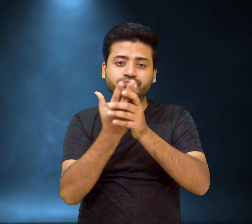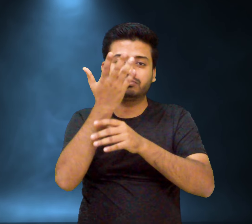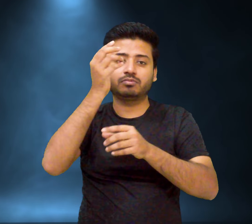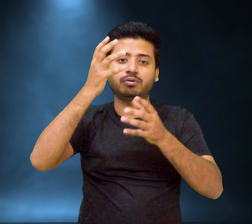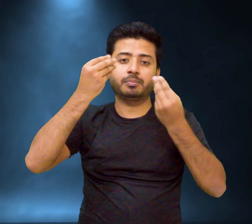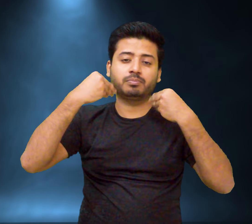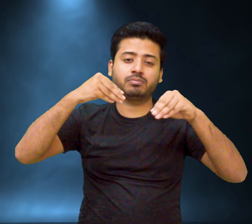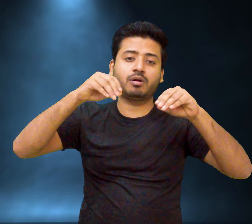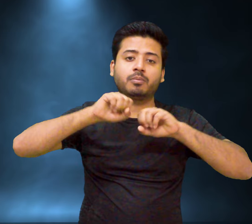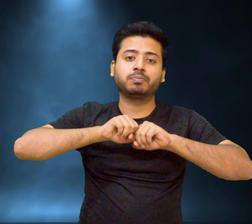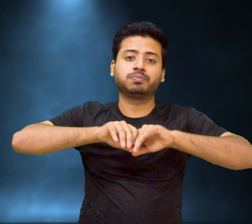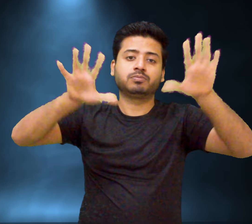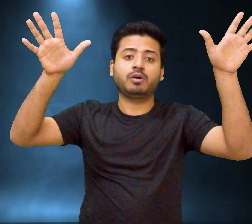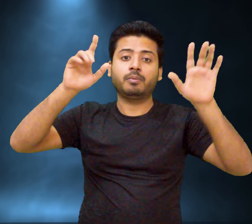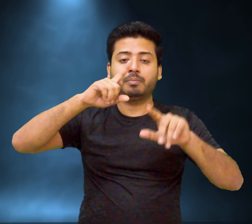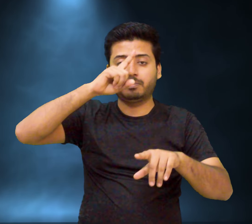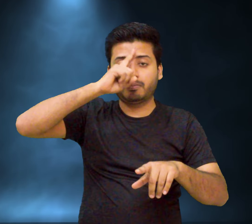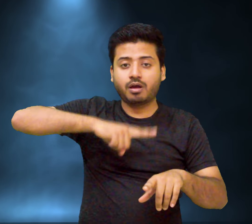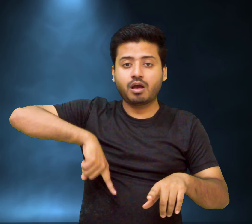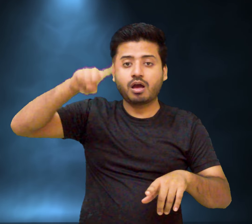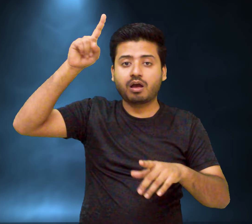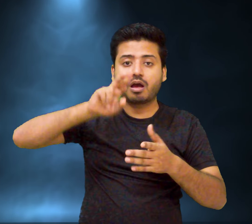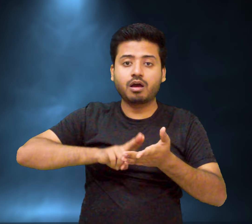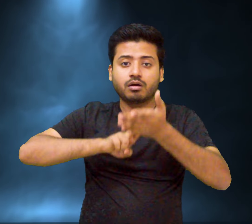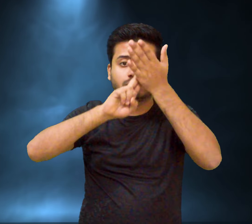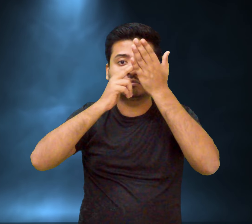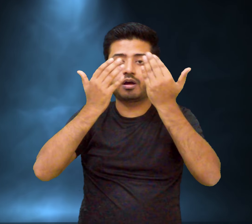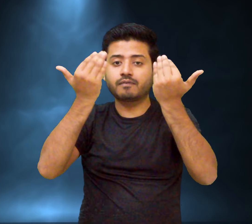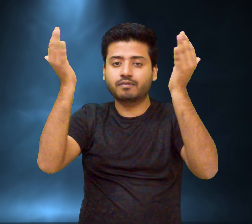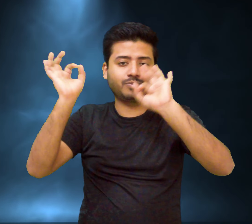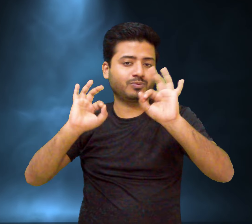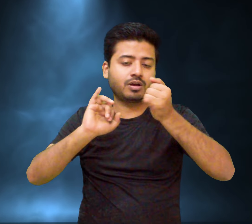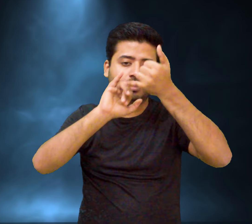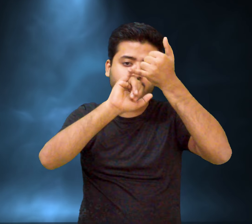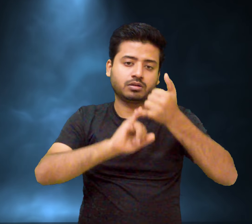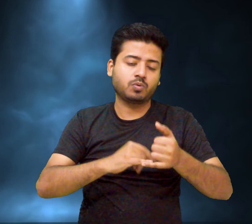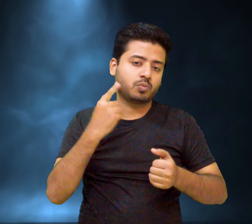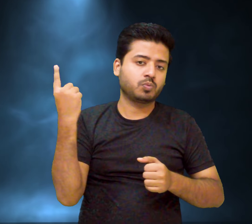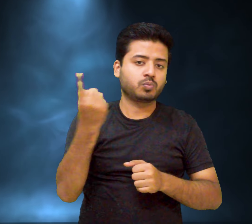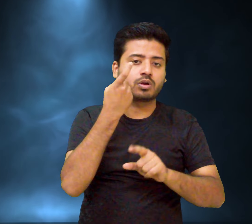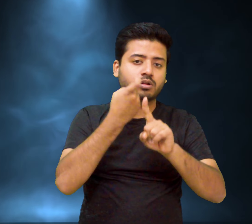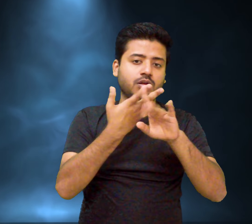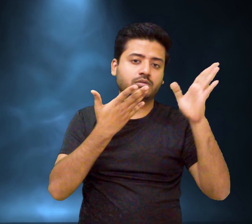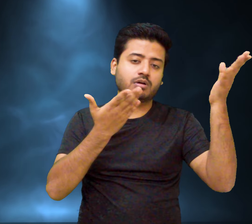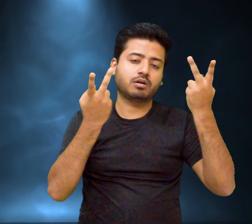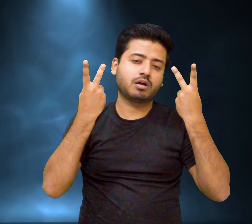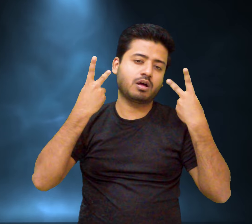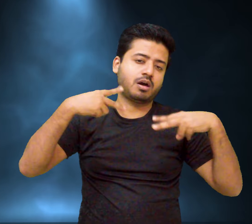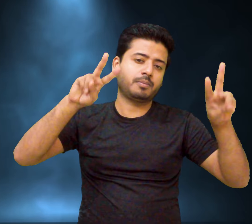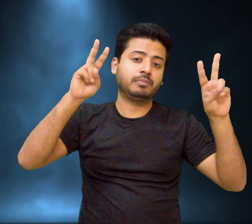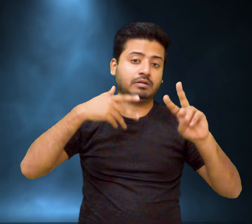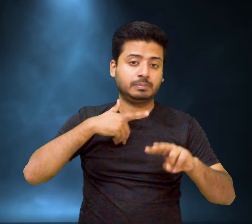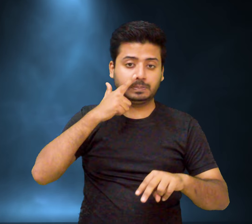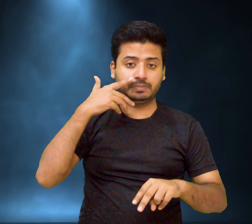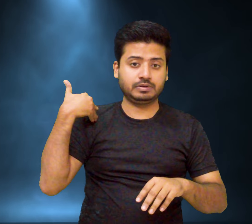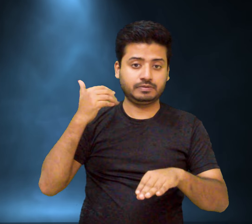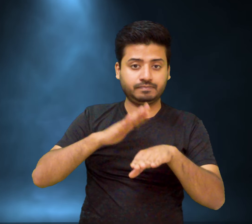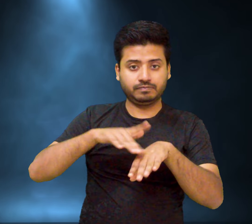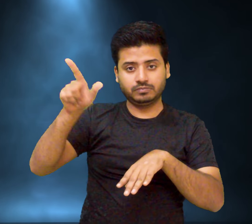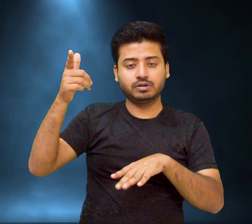with your finger or thumb. Reel. Mature, unadulterated peppercorns are hard and do not break easily. Fake. If the pepper has